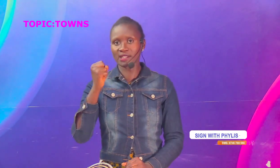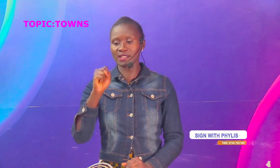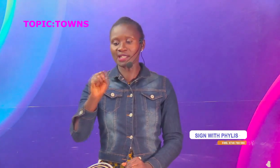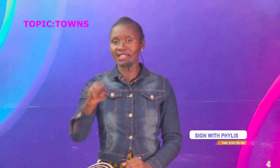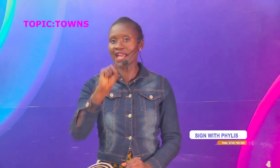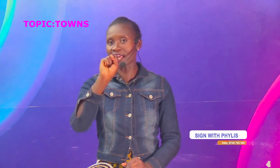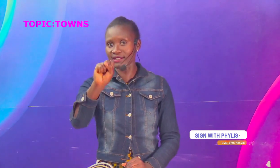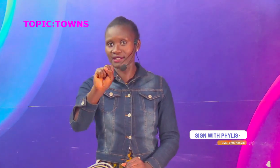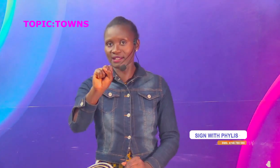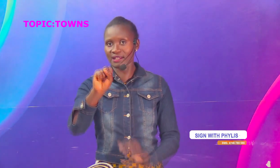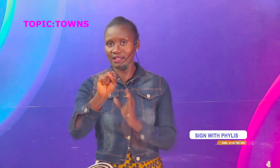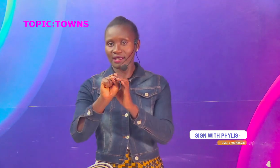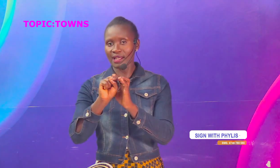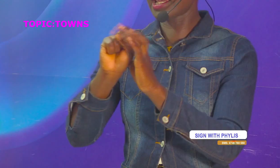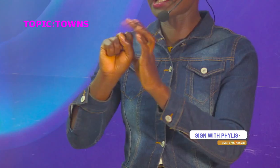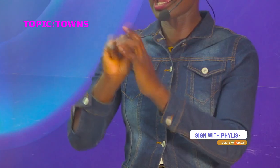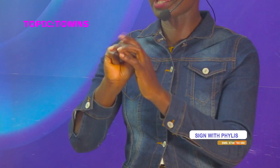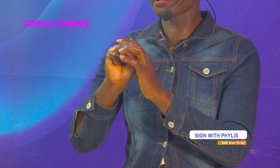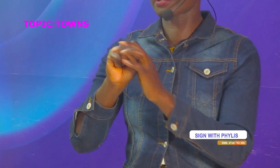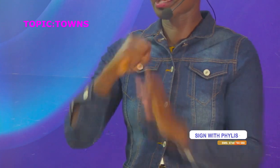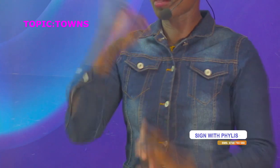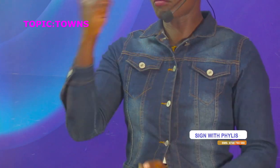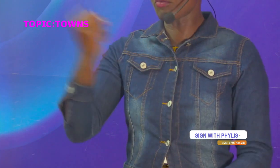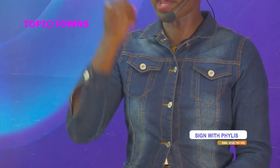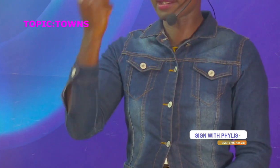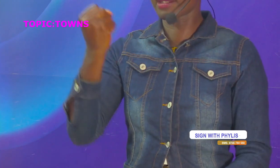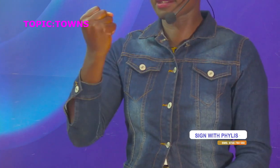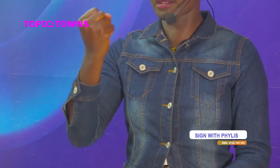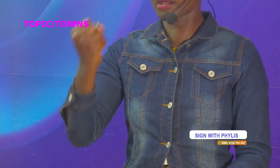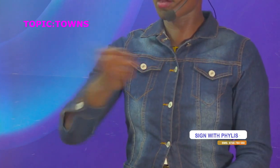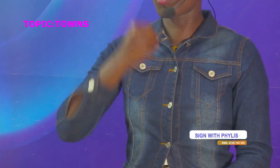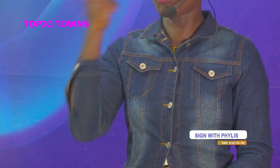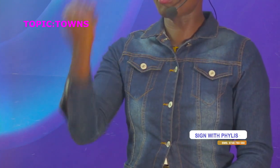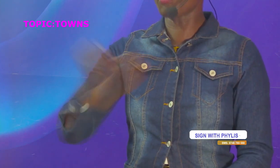letter S. Letter S. Mumias. Mumias.